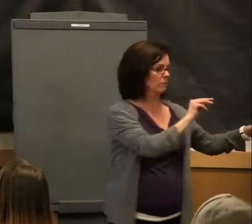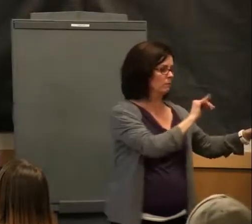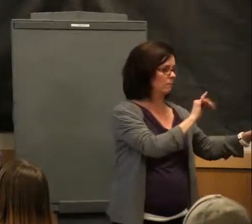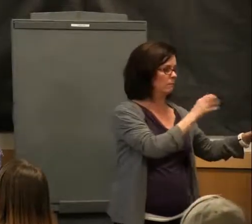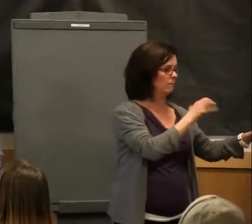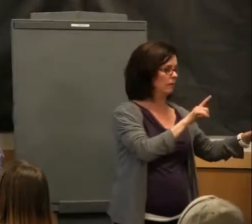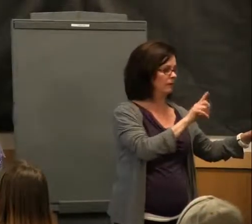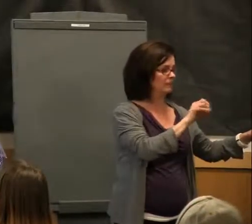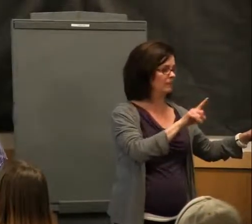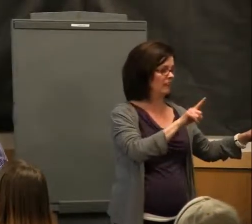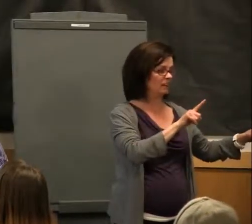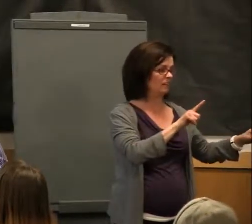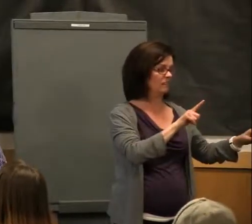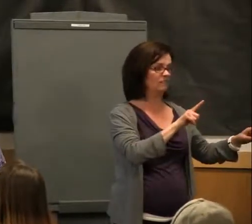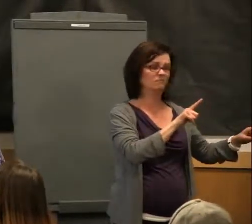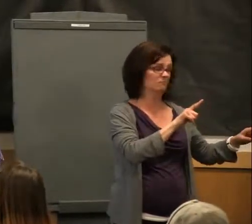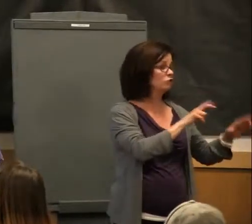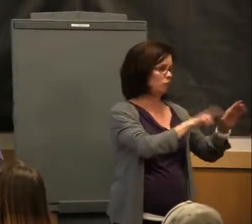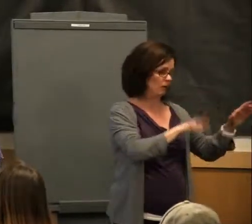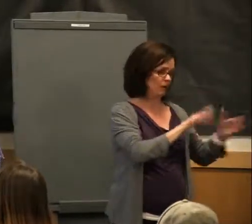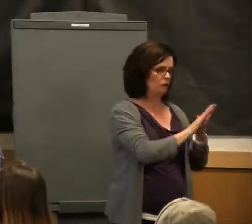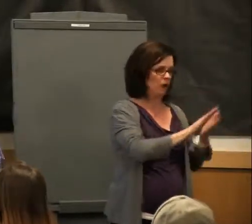Yeah.